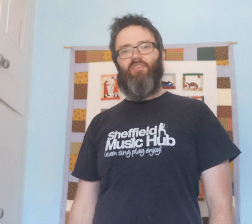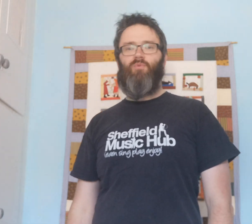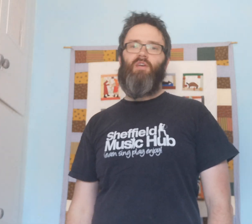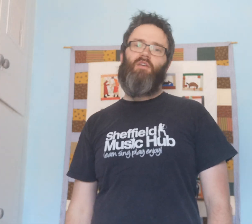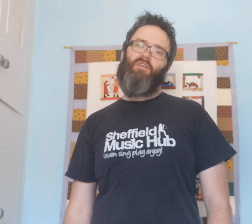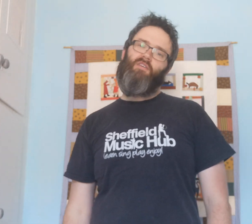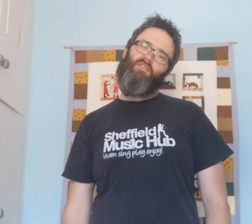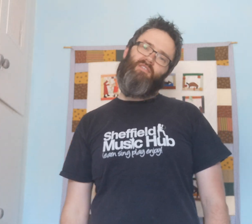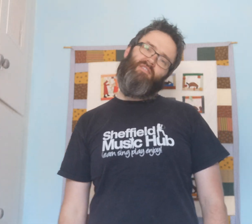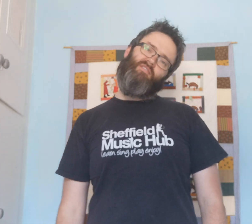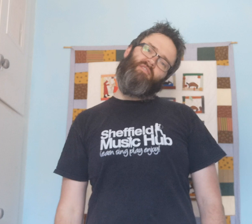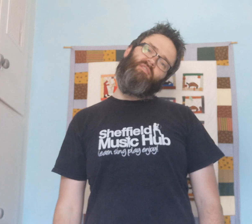way.